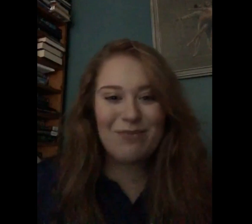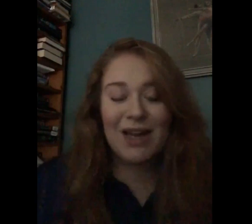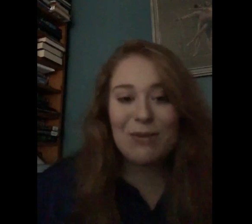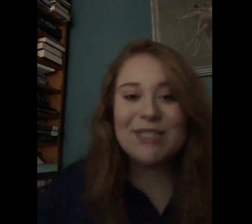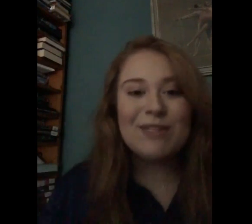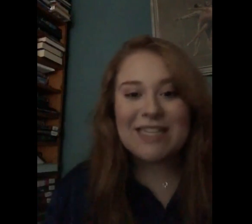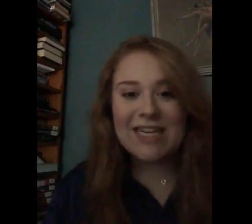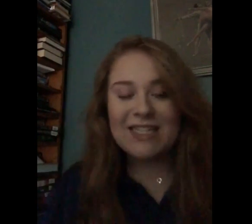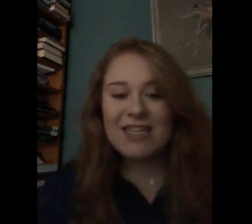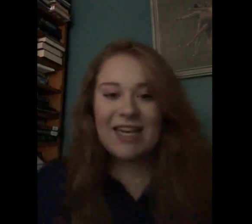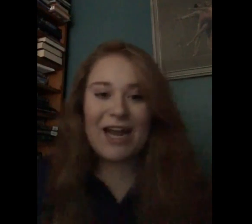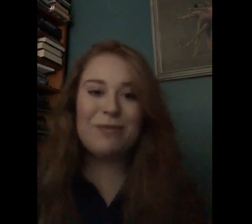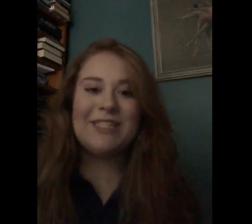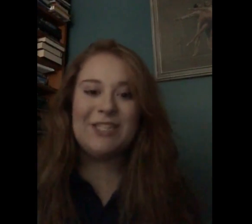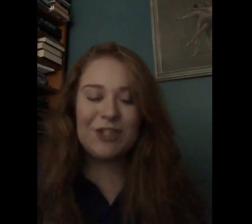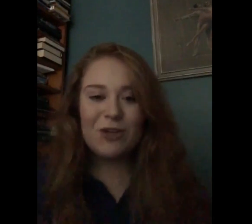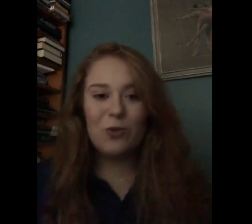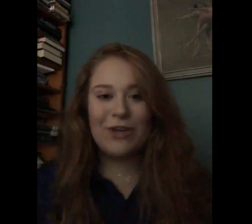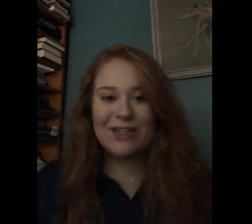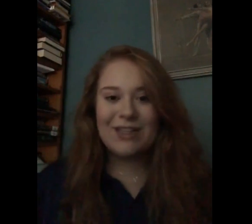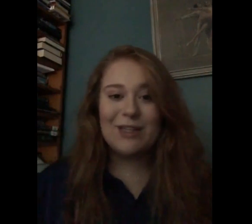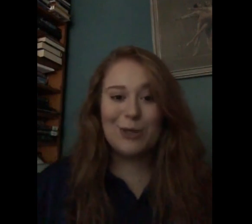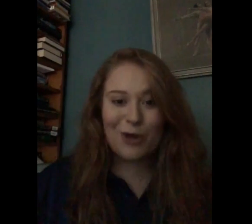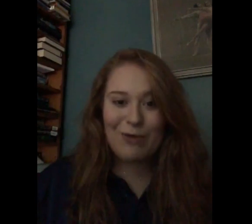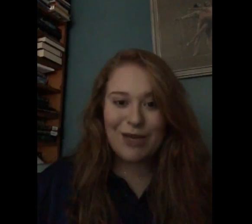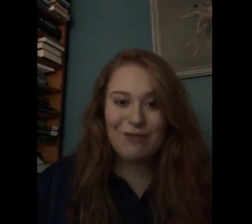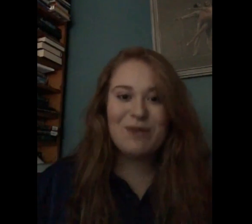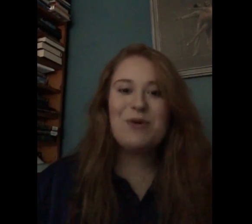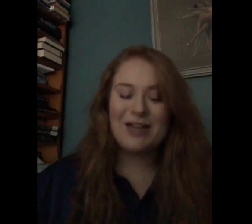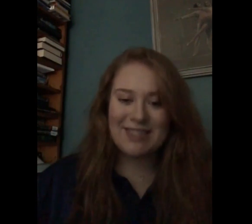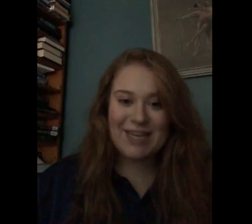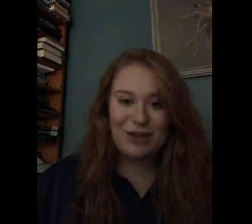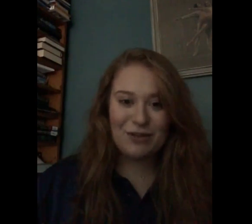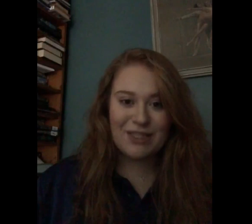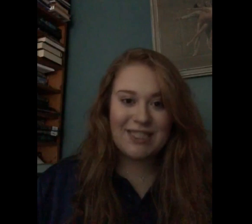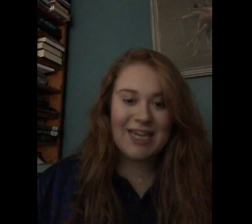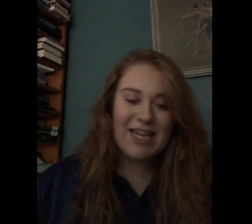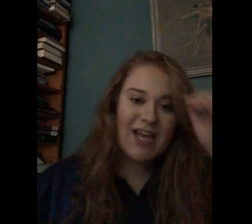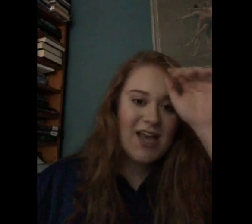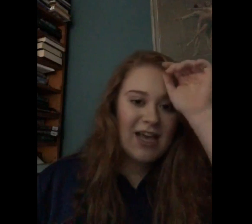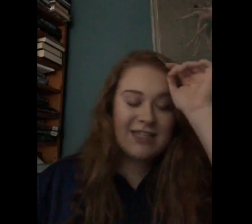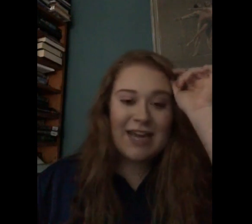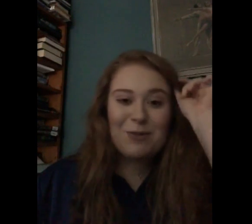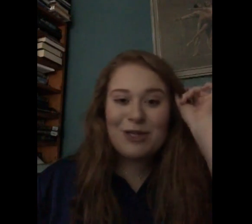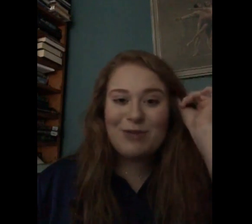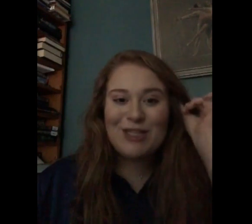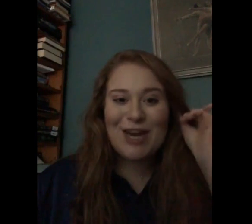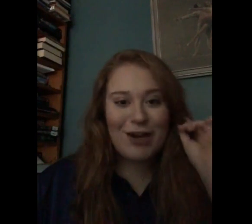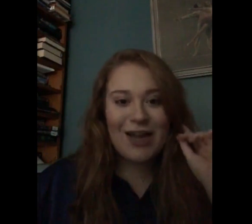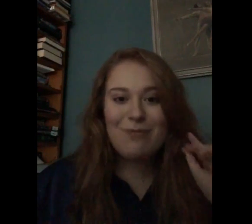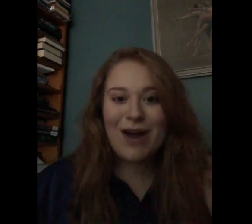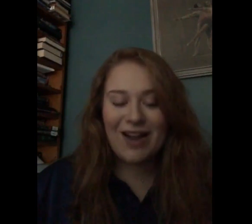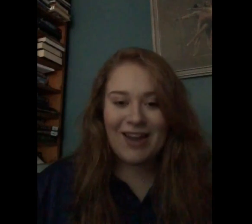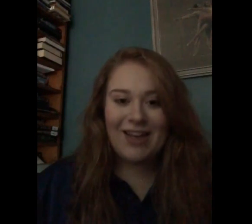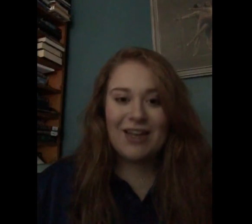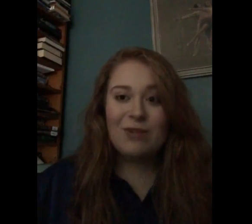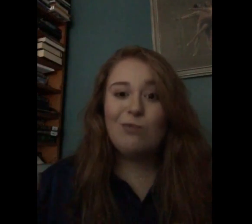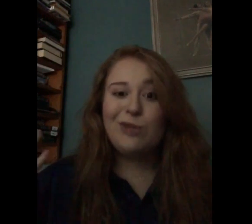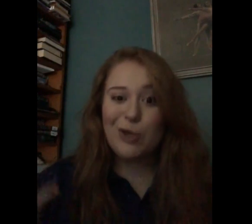My name is Miss Eden, and I am a teacher with The Little Company from Moorhead State University. And today I'm going to be sharing my You